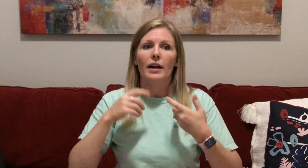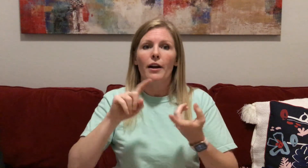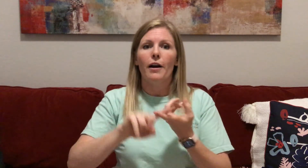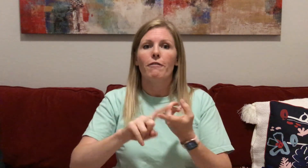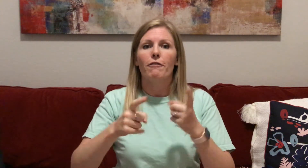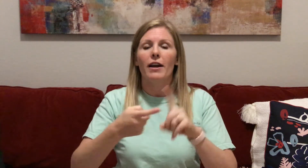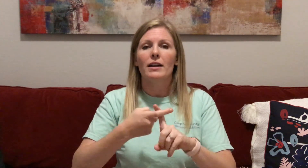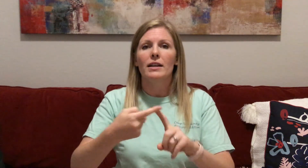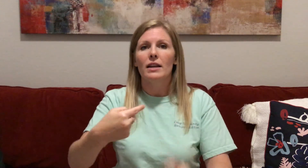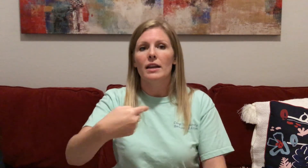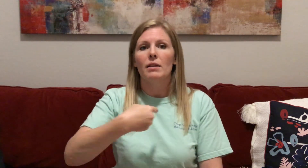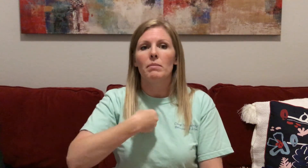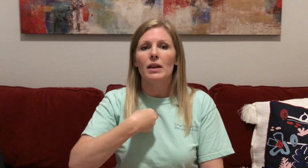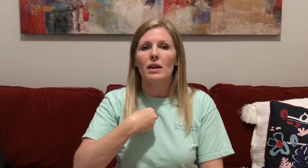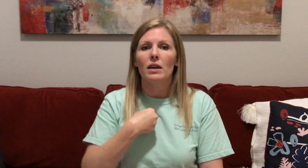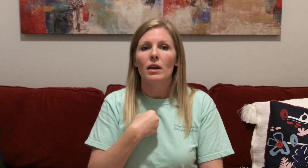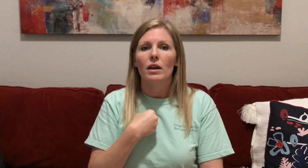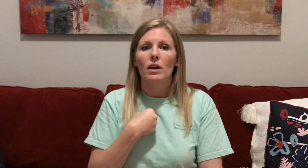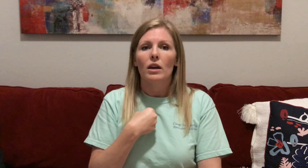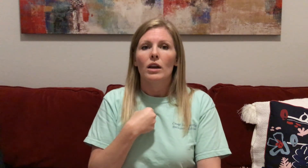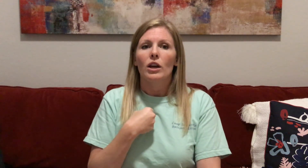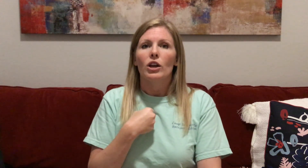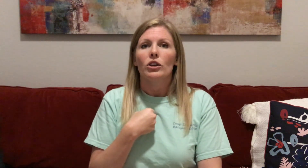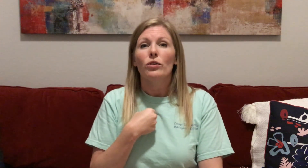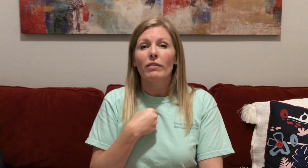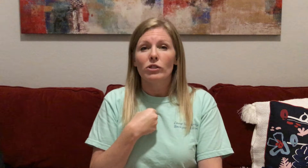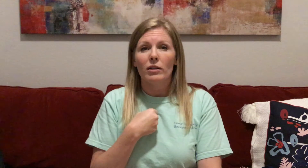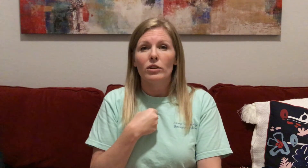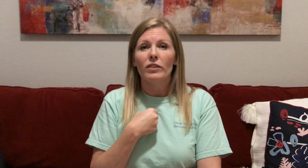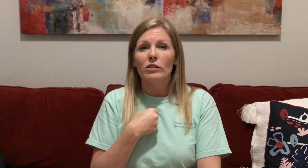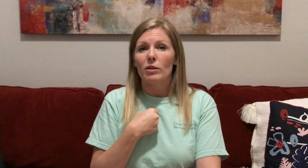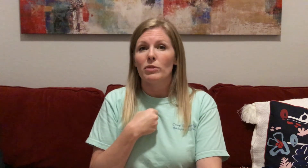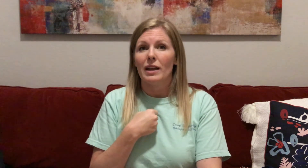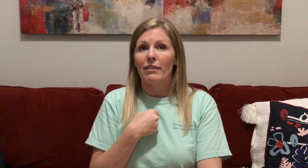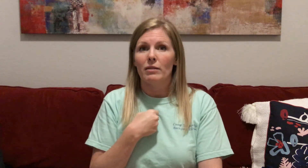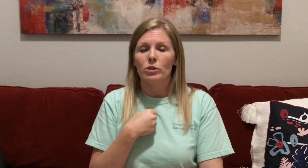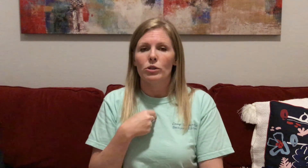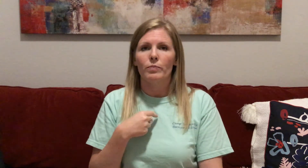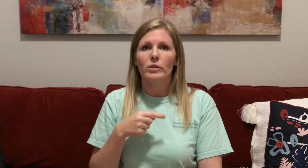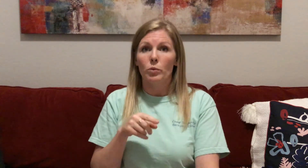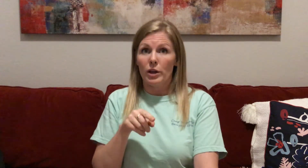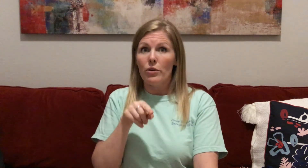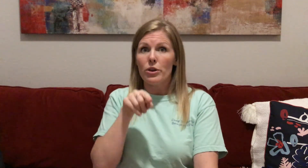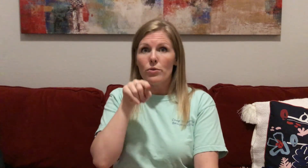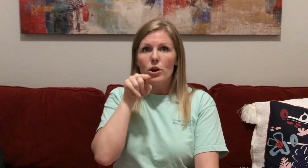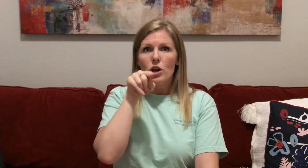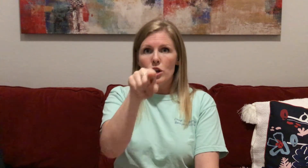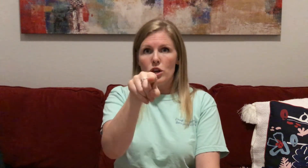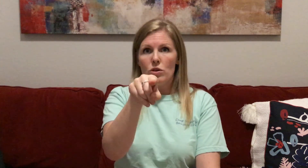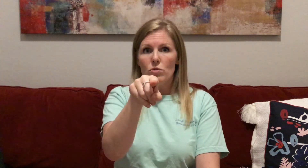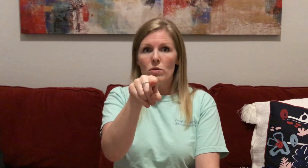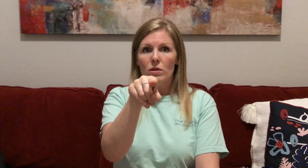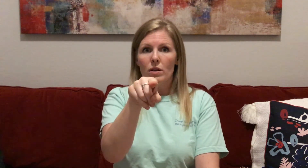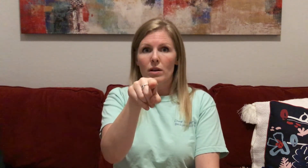a friend in me. You've got troubles, I've got them too. So we know you, we